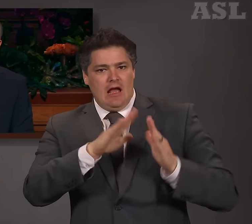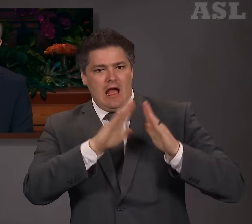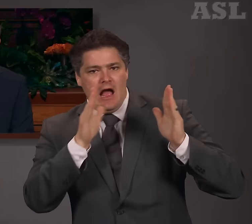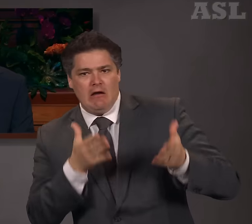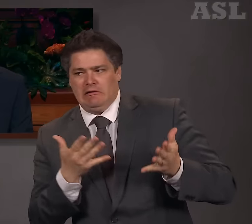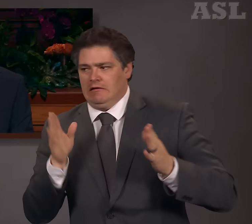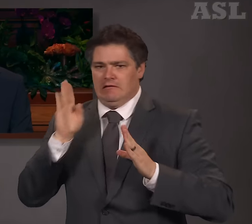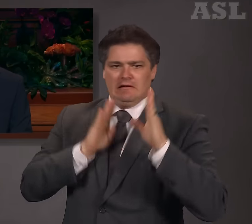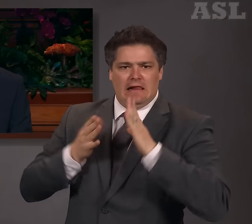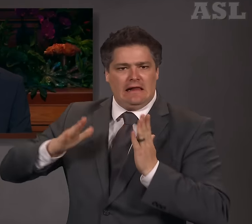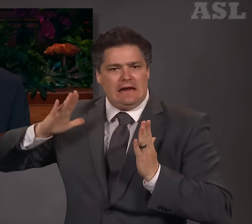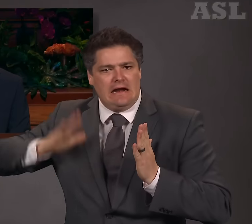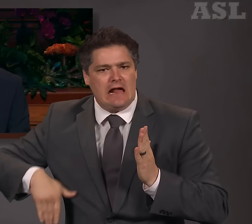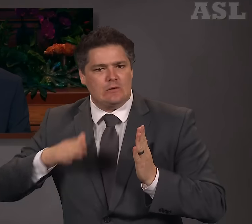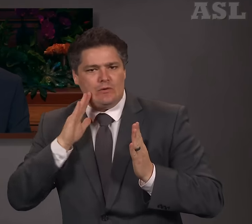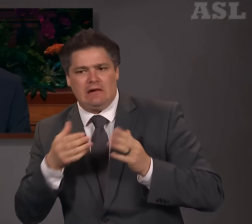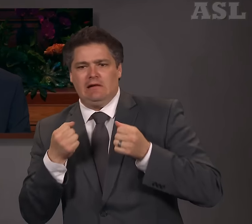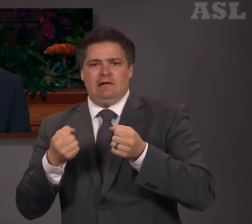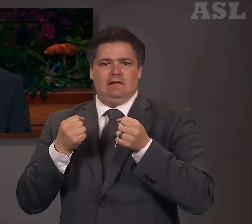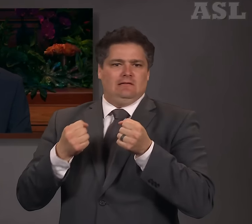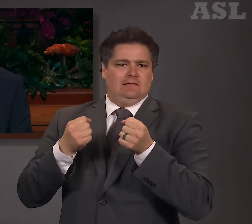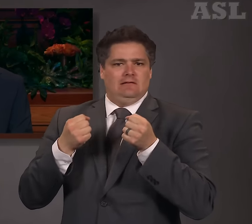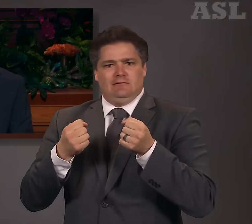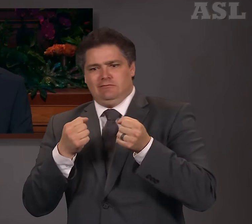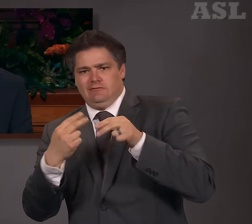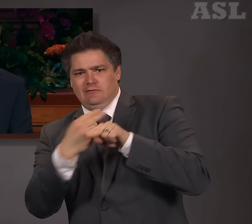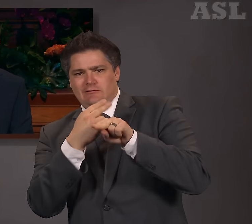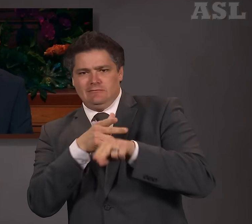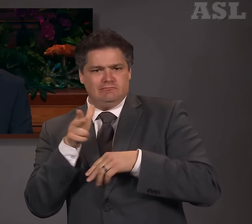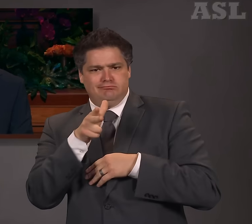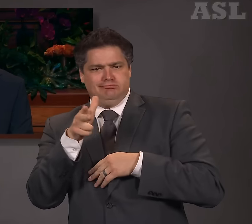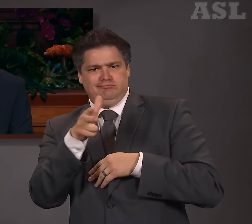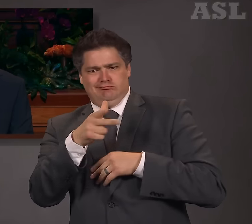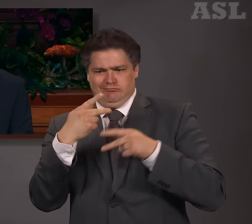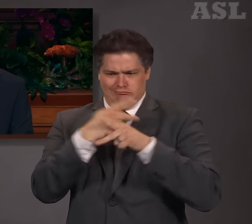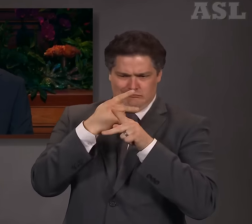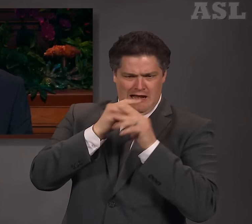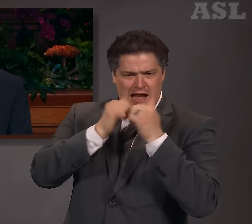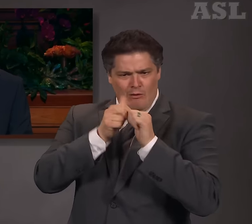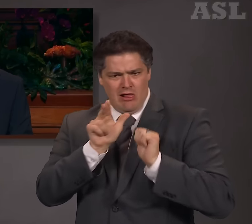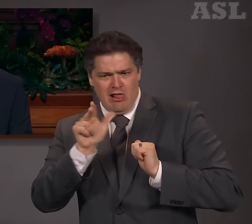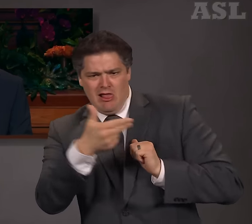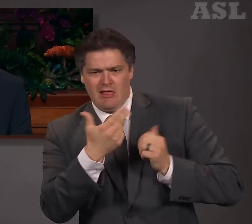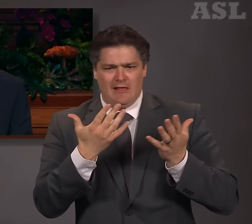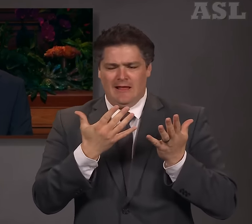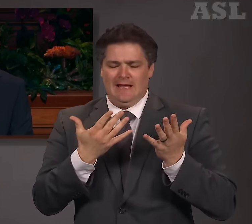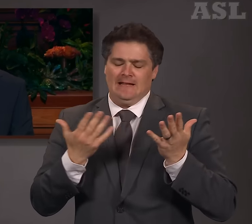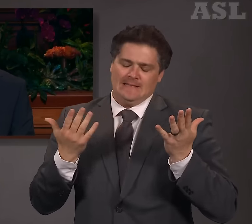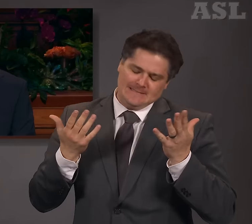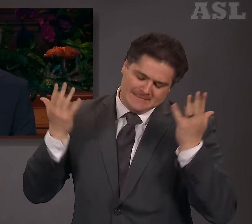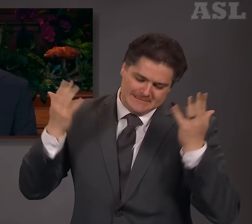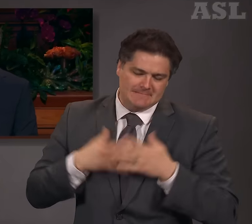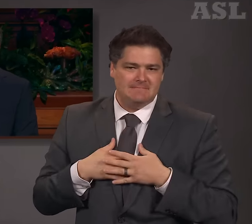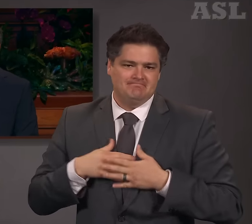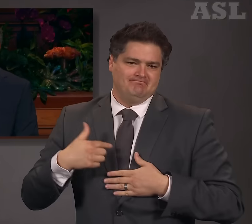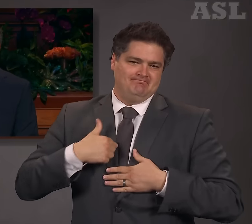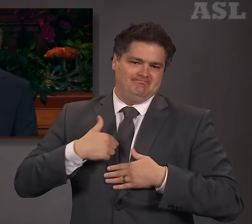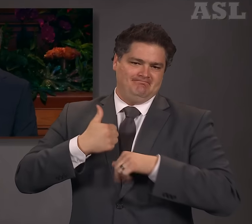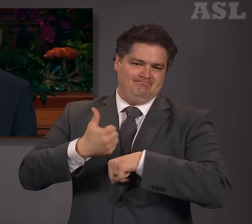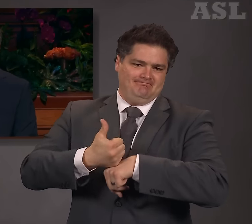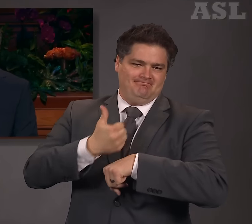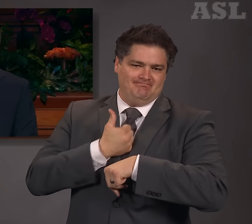kind invitation to a friend's home and worried that we would now arrive much later than we were expected